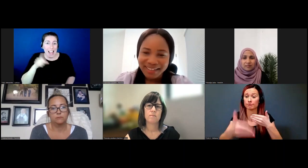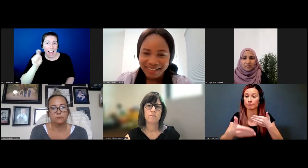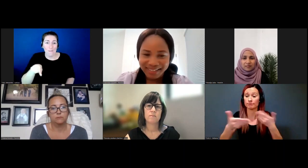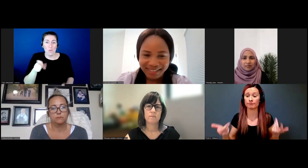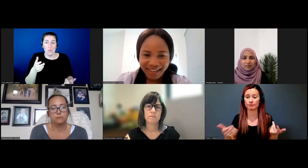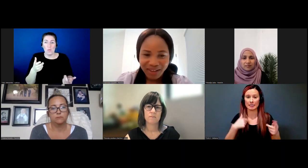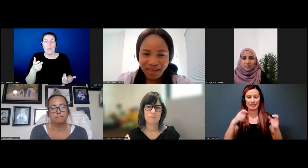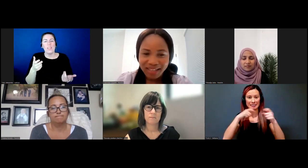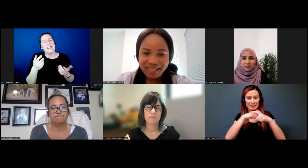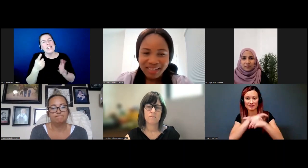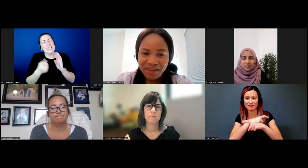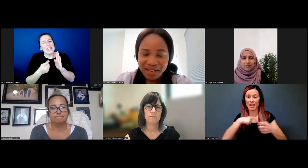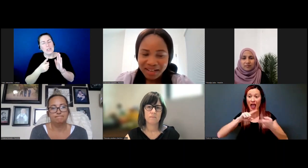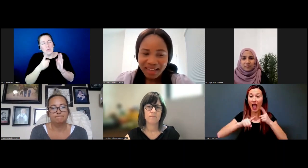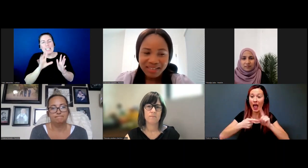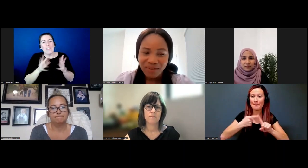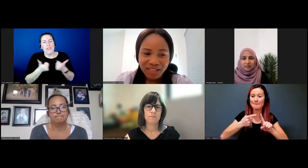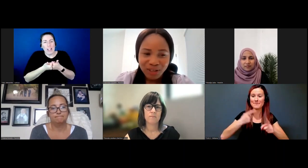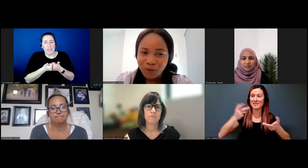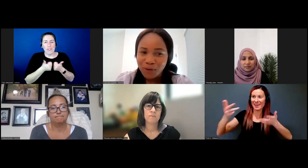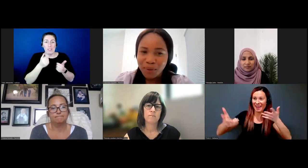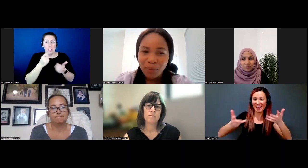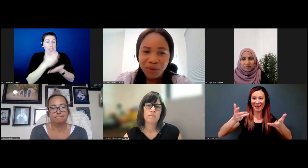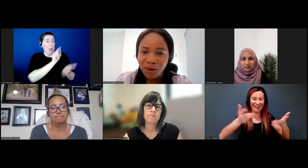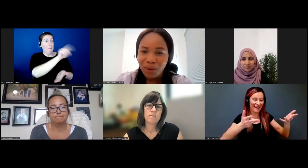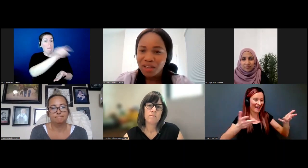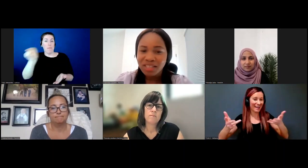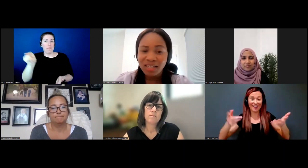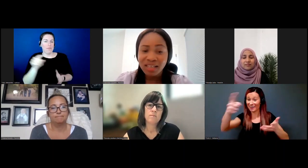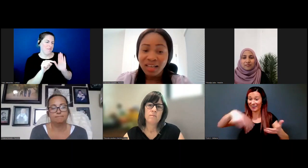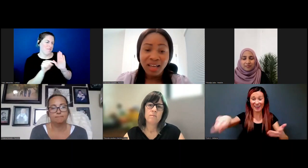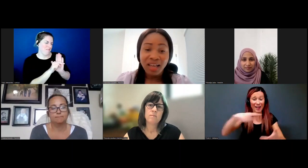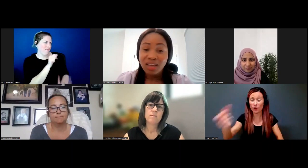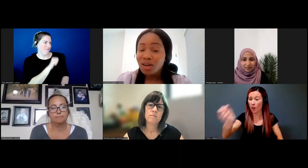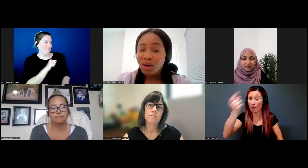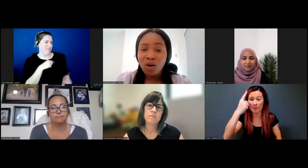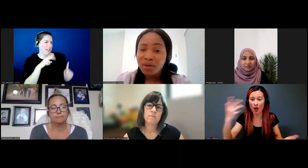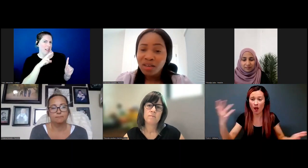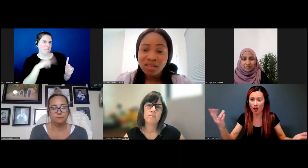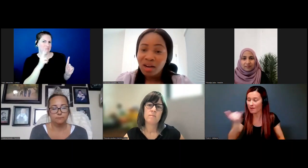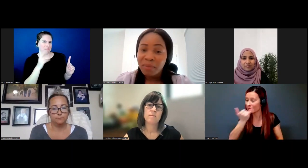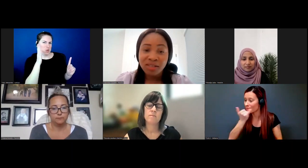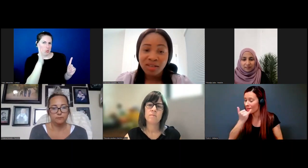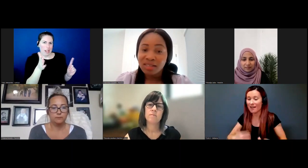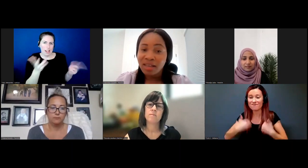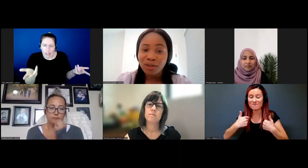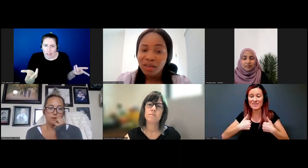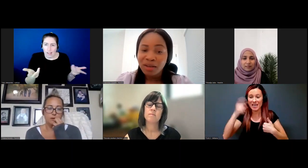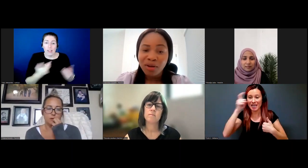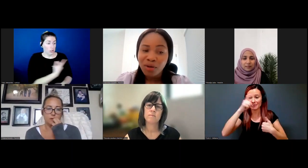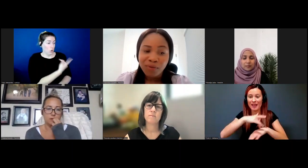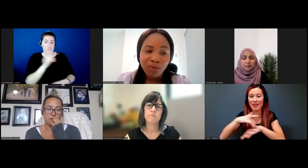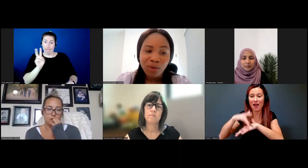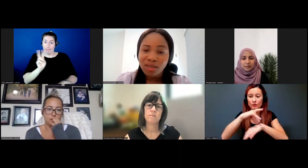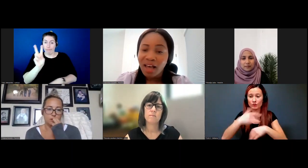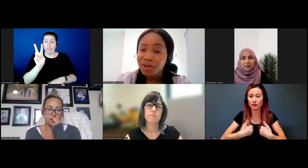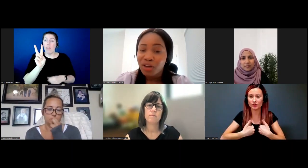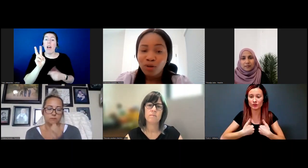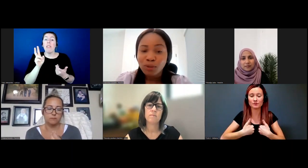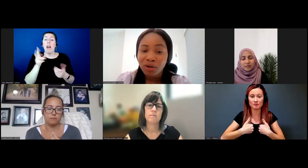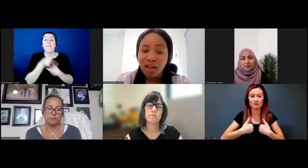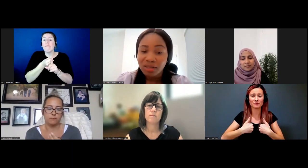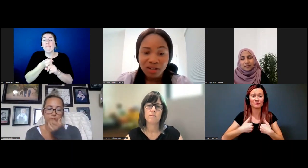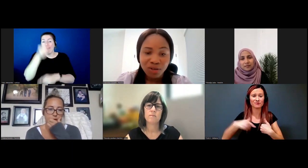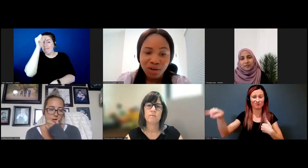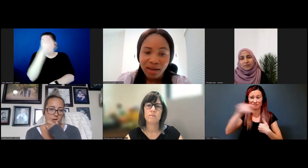everybody gets this. You get this negative attitude from people in the community. You can work with your son, and my son decides to be in the middle of the road having